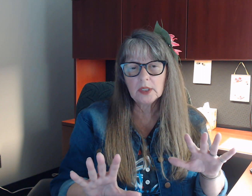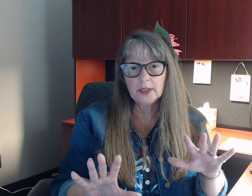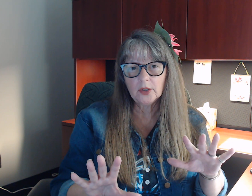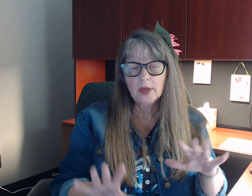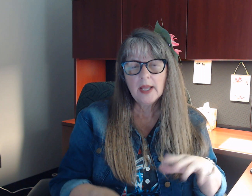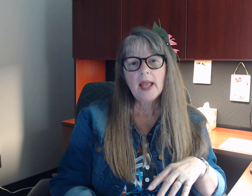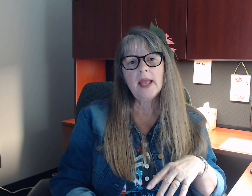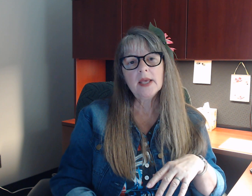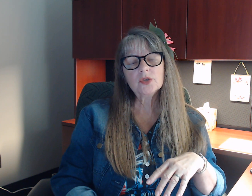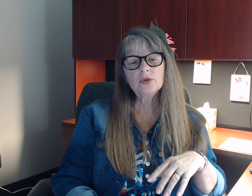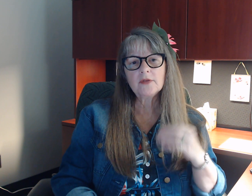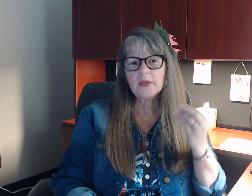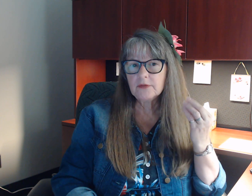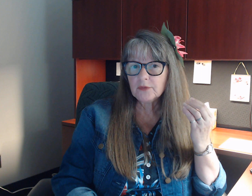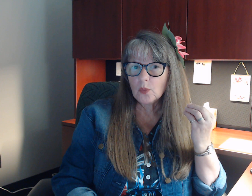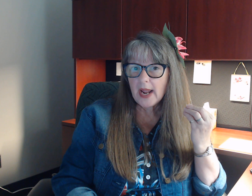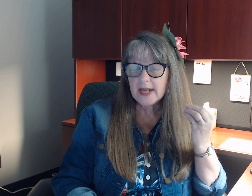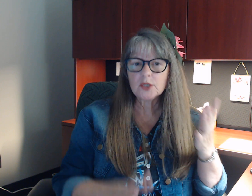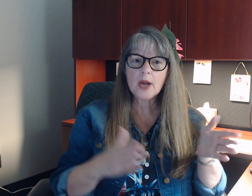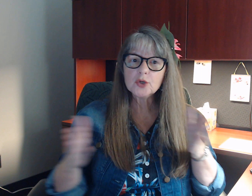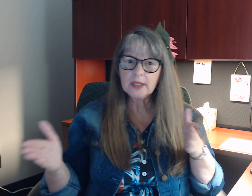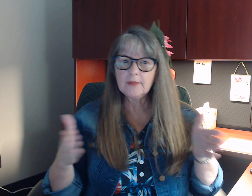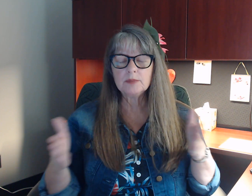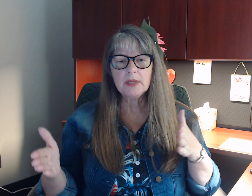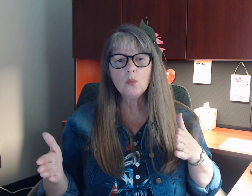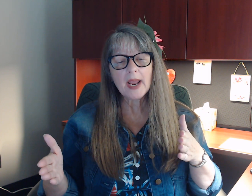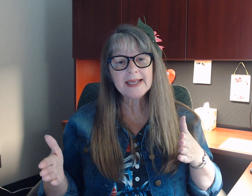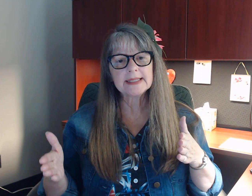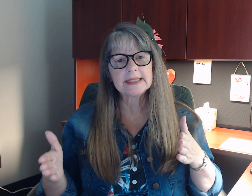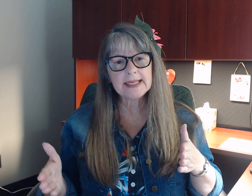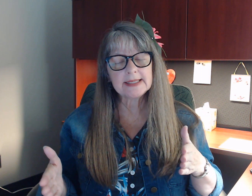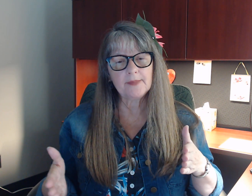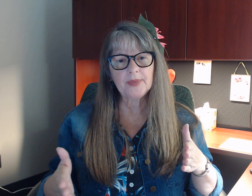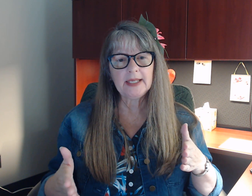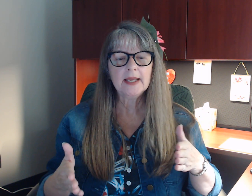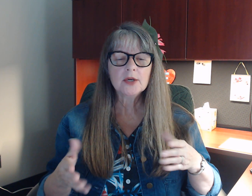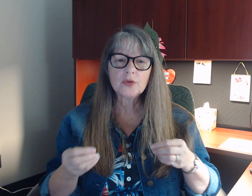clear? And so you have to think of different ways. That's why I try to give you as many ways to say something so that it can be